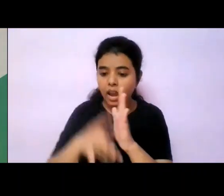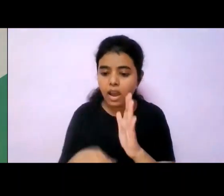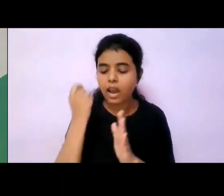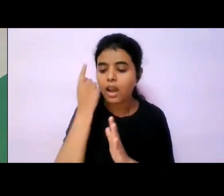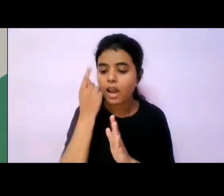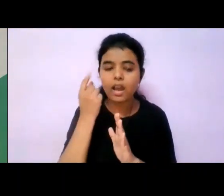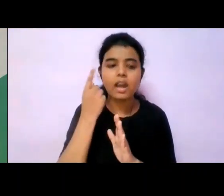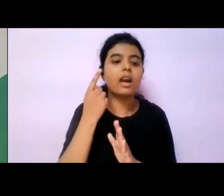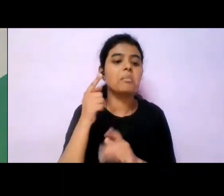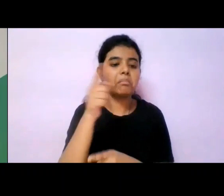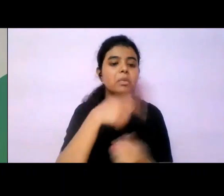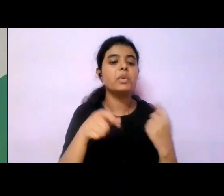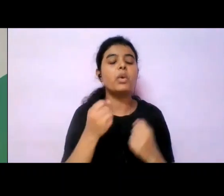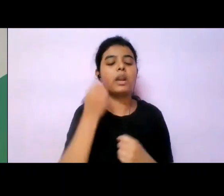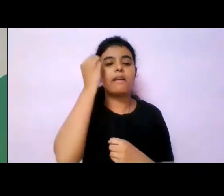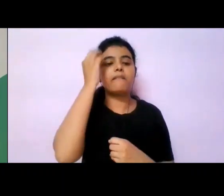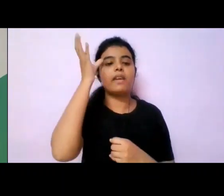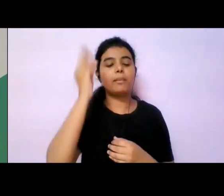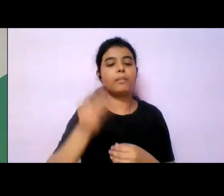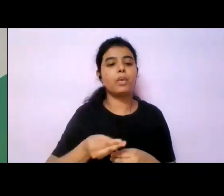understanding disability.